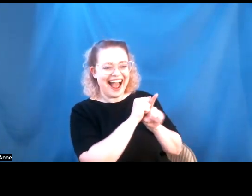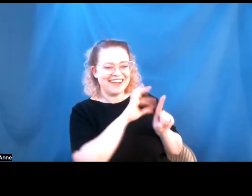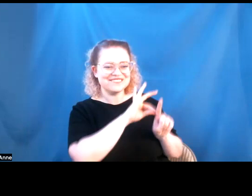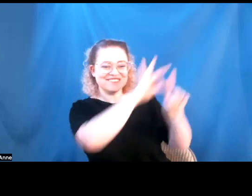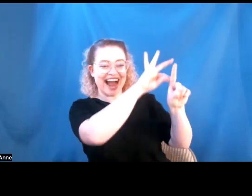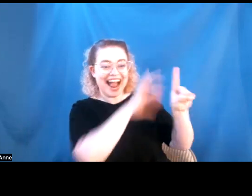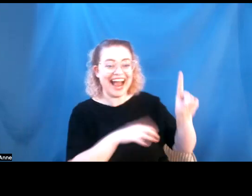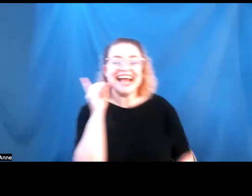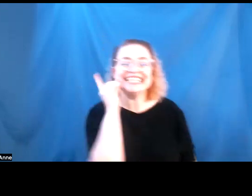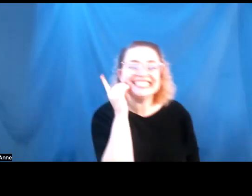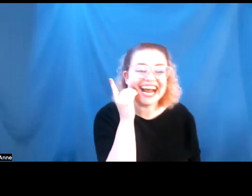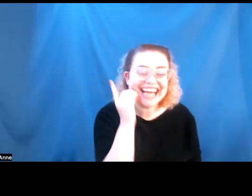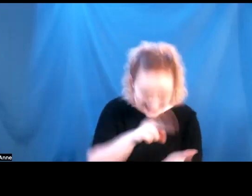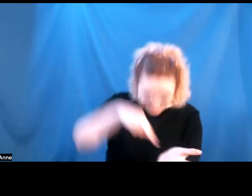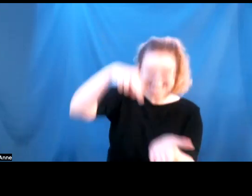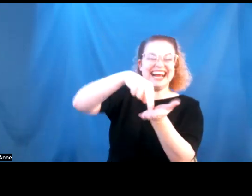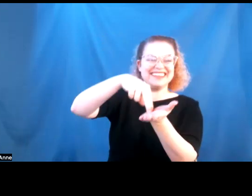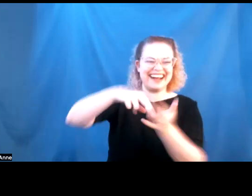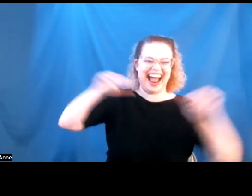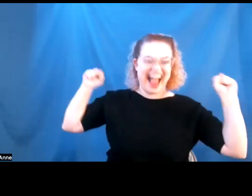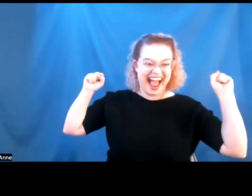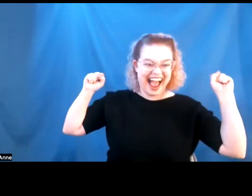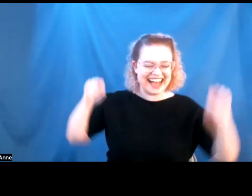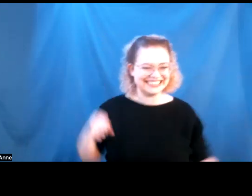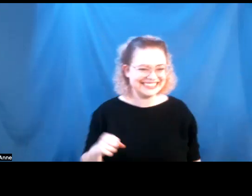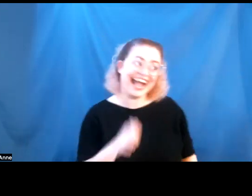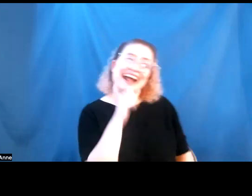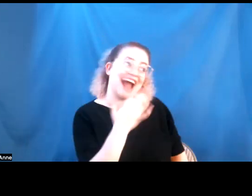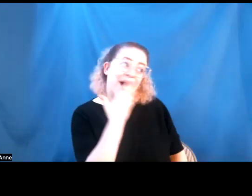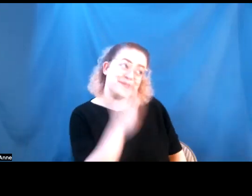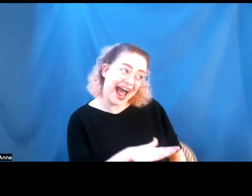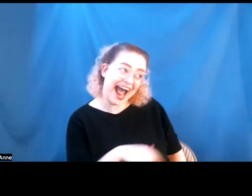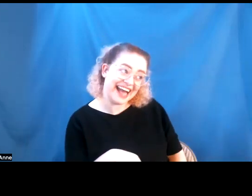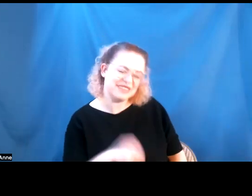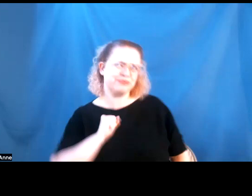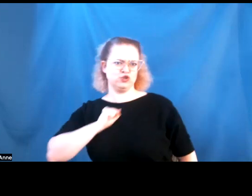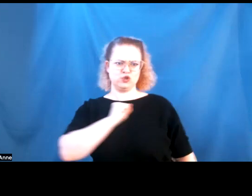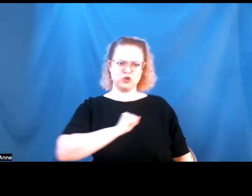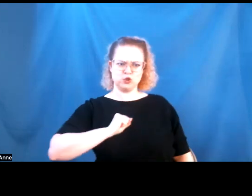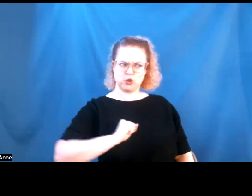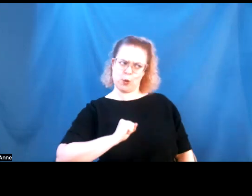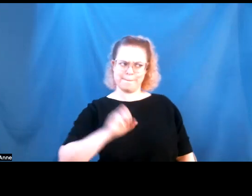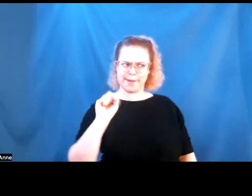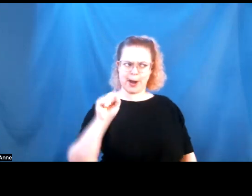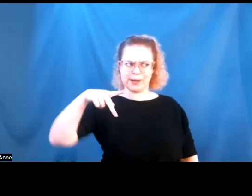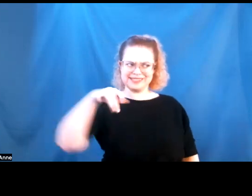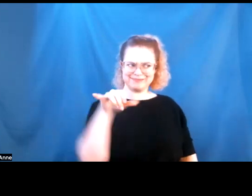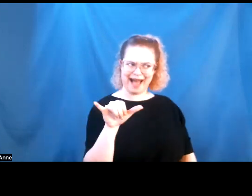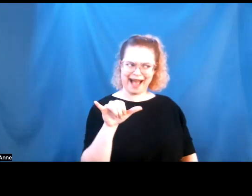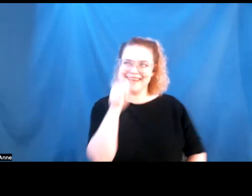Dinah jumped out and got her. Not bad. Super spy moves. Sneakerific.